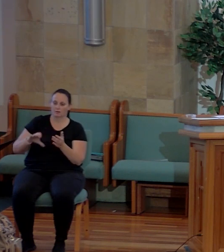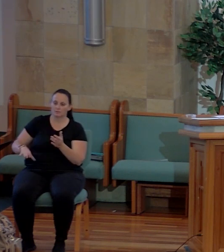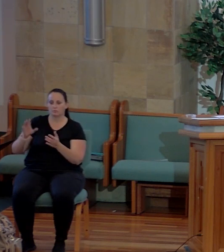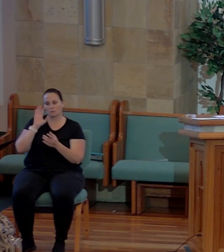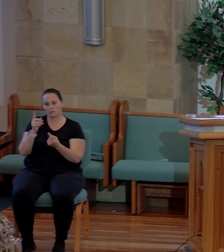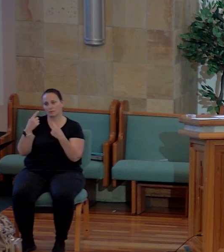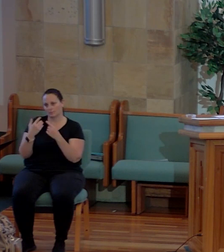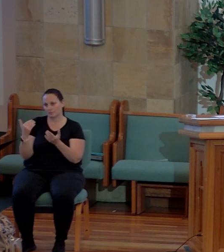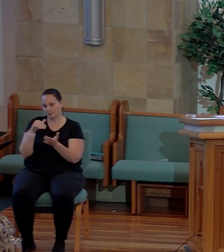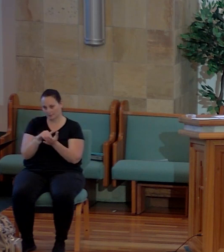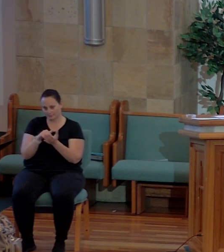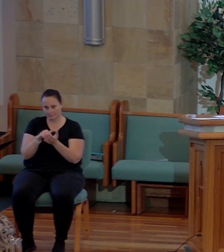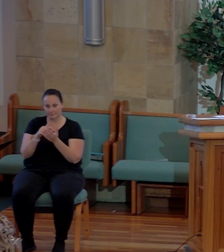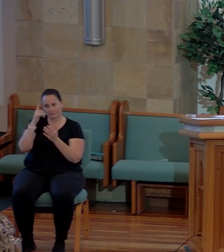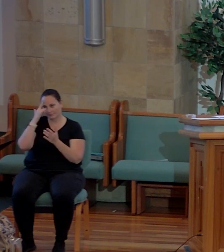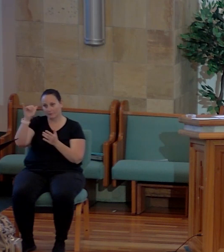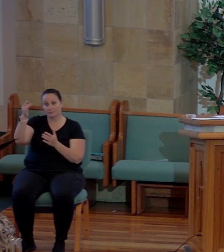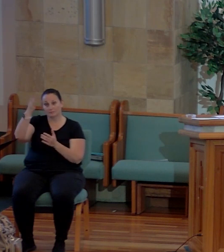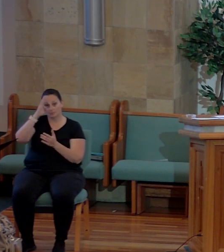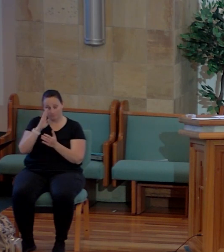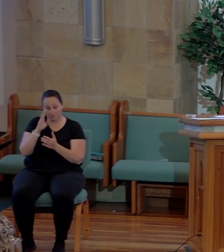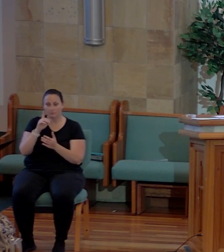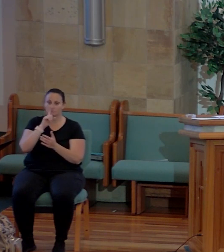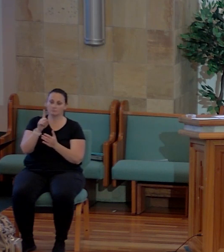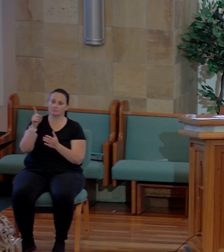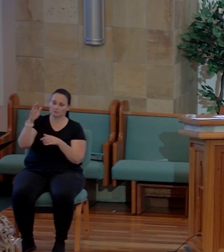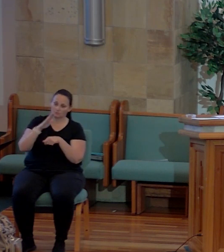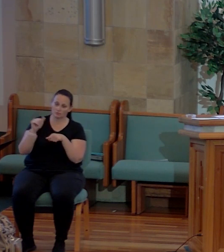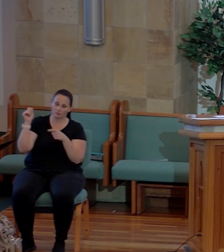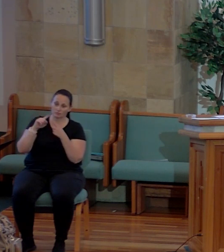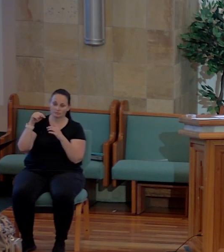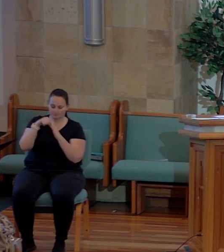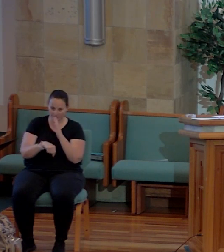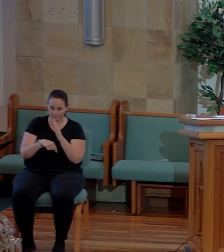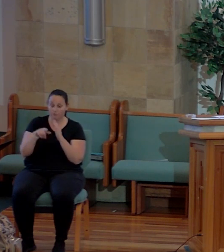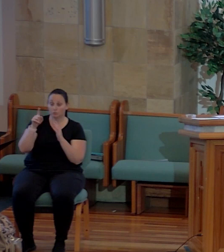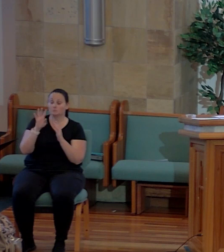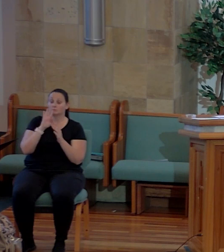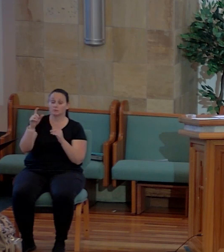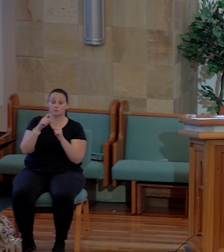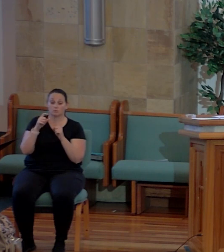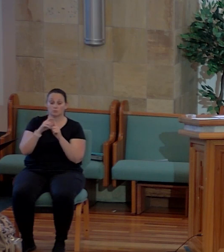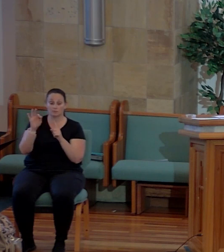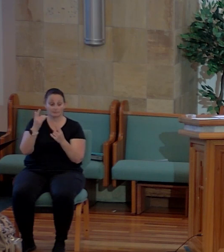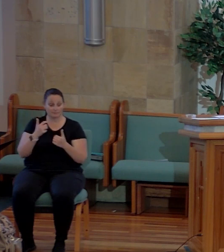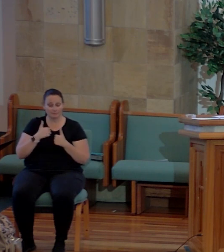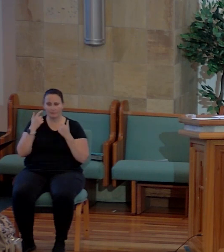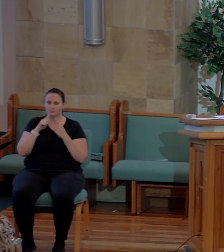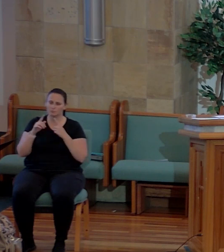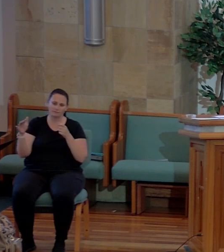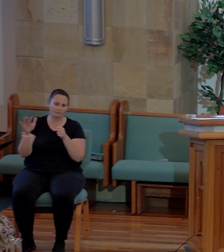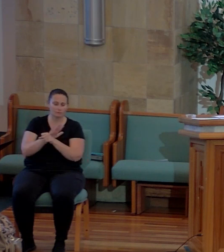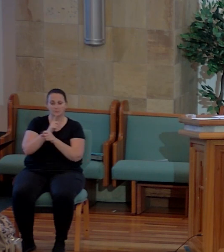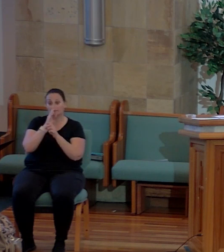again. Everlasting God, in whom deep calls to deep, you speak your word of life into the fullness of